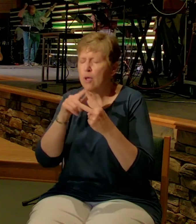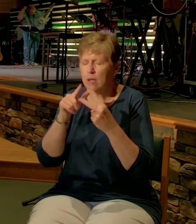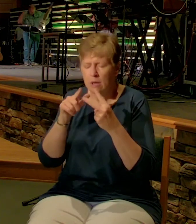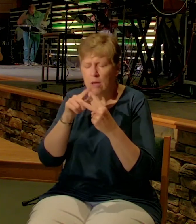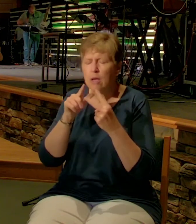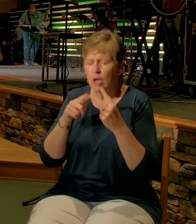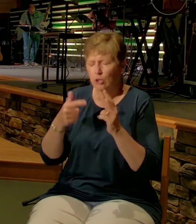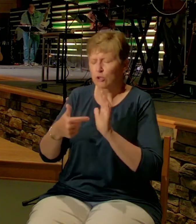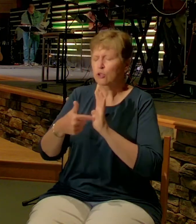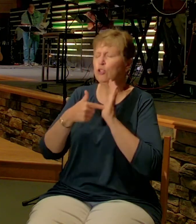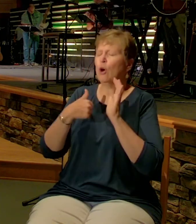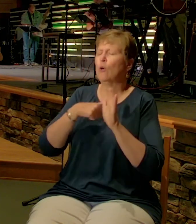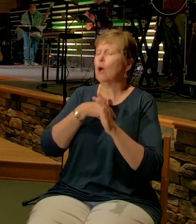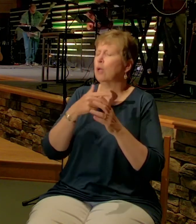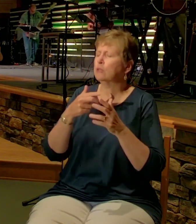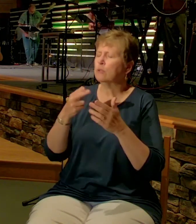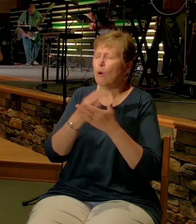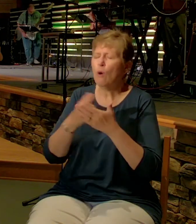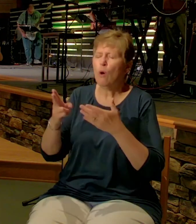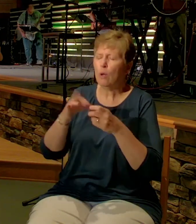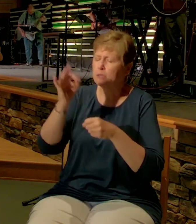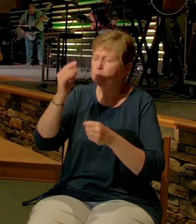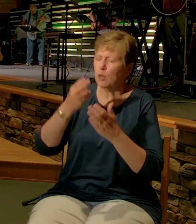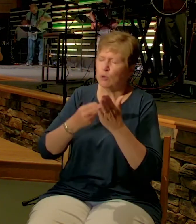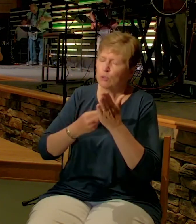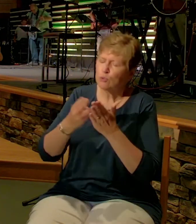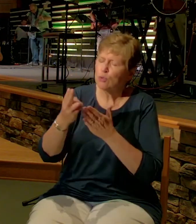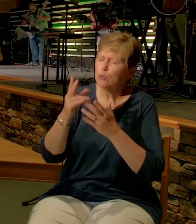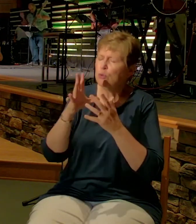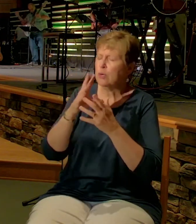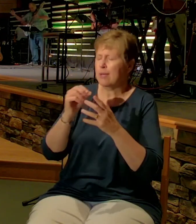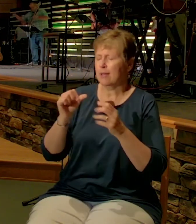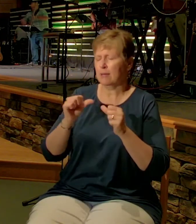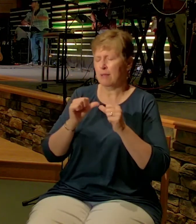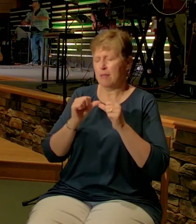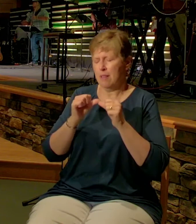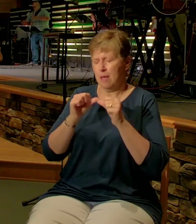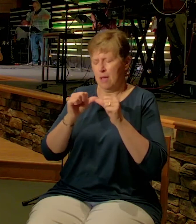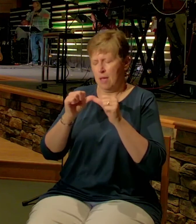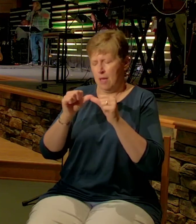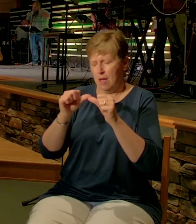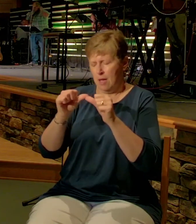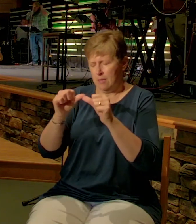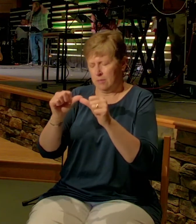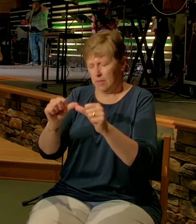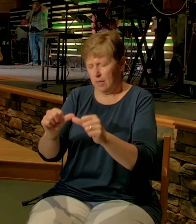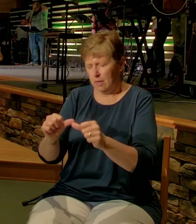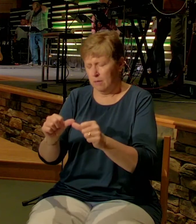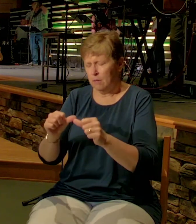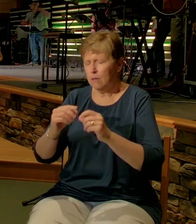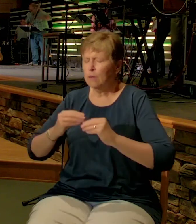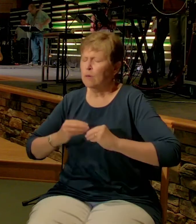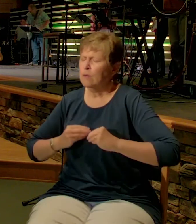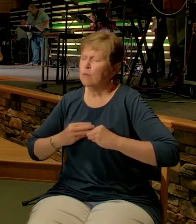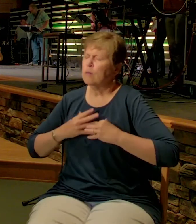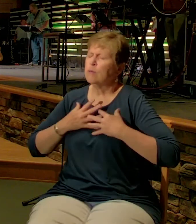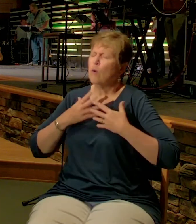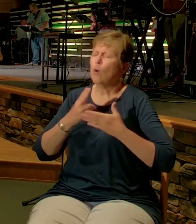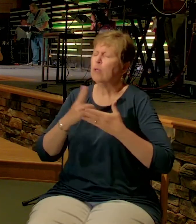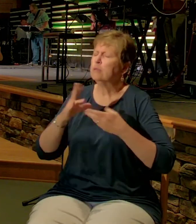show us, O Holy Spirit, what is true and what is lasting? Lord, move in us, move in this place that we will